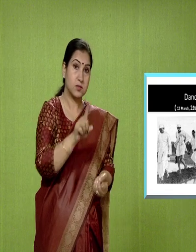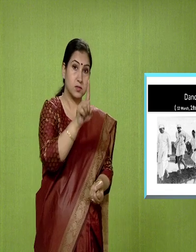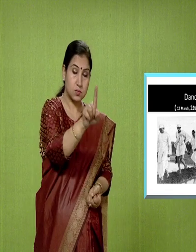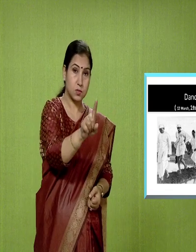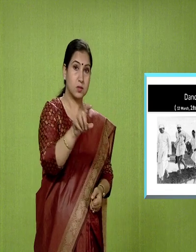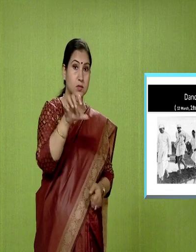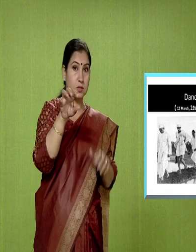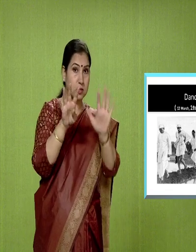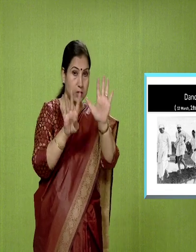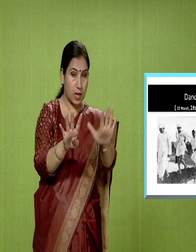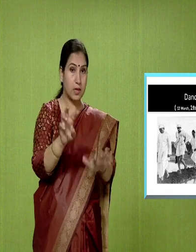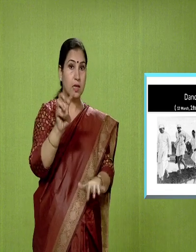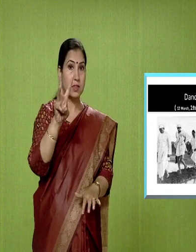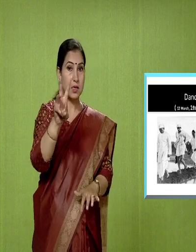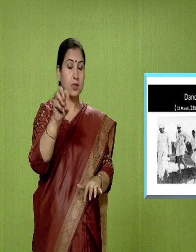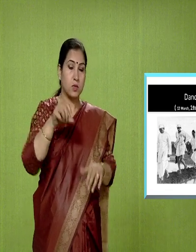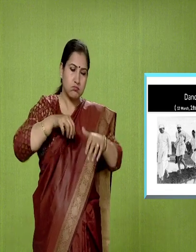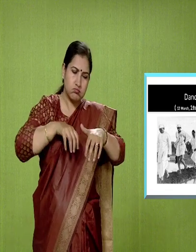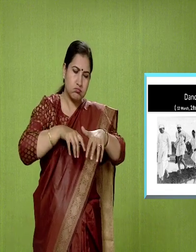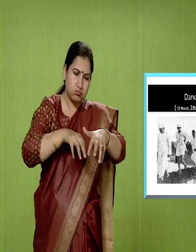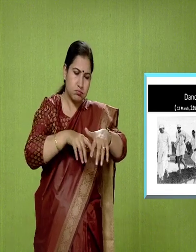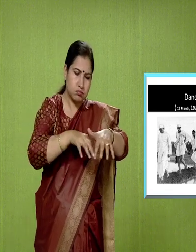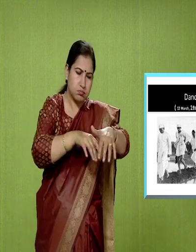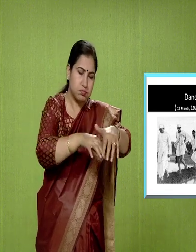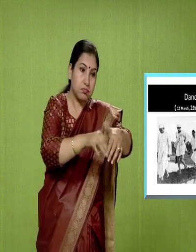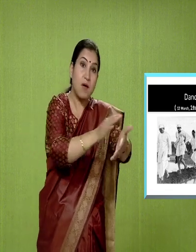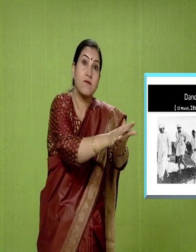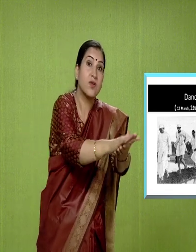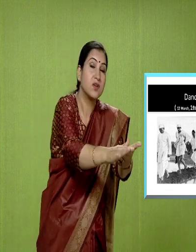and ended on 6th April 1930.